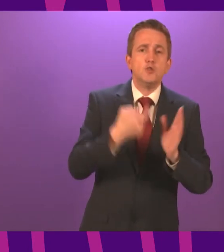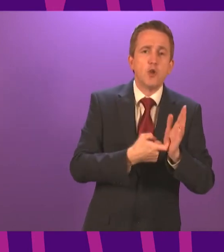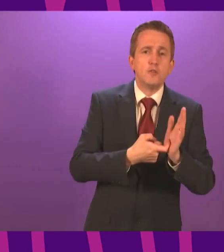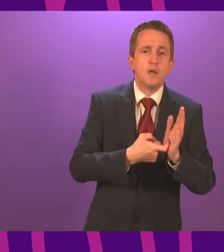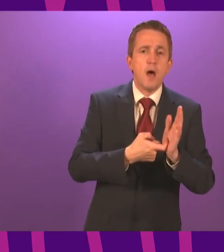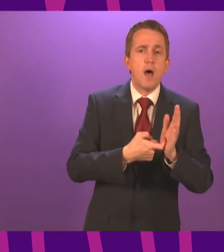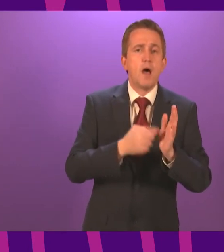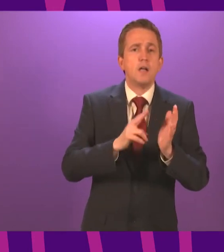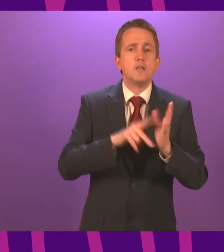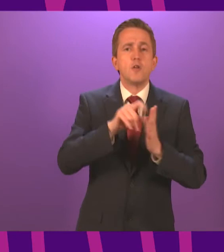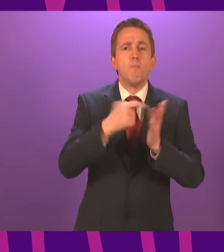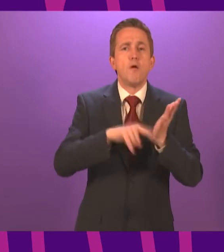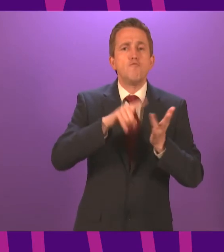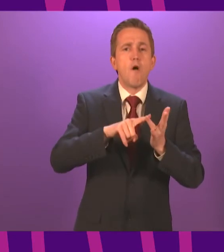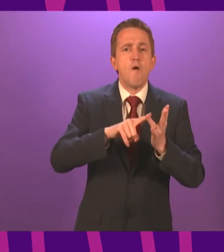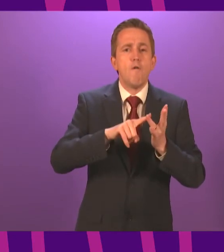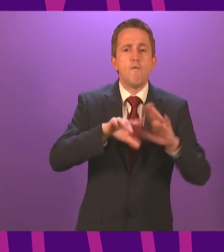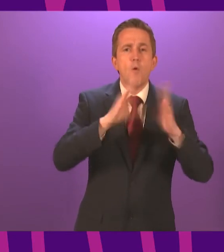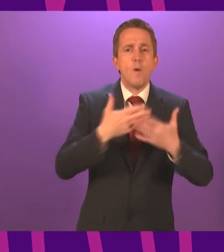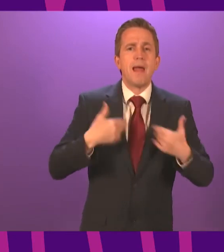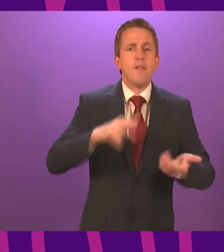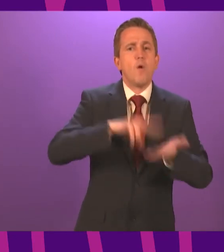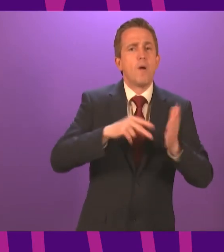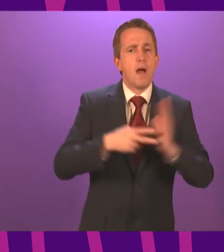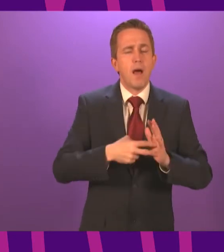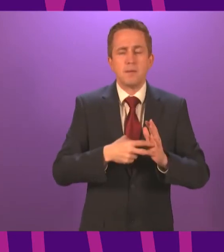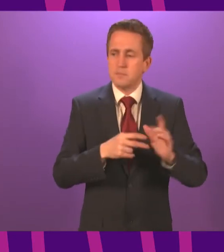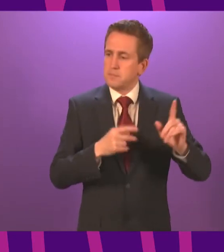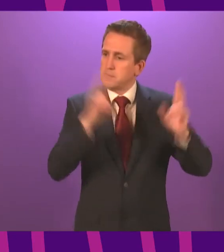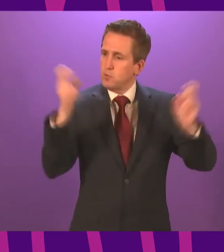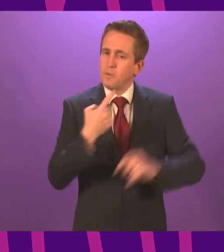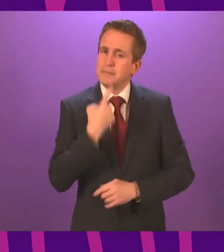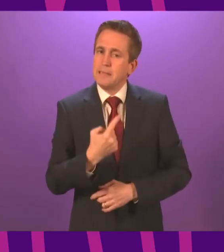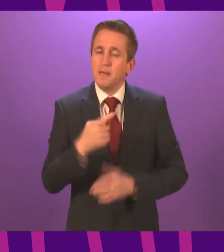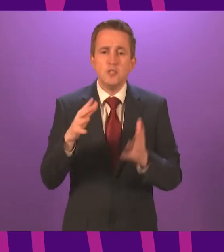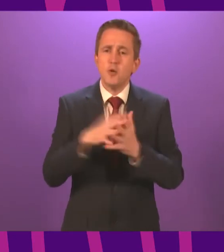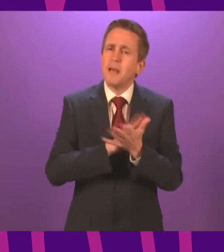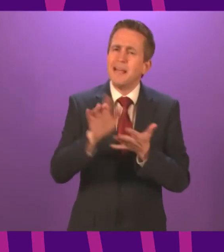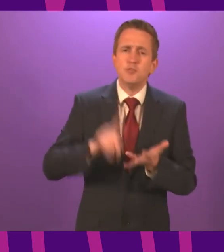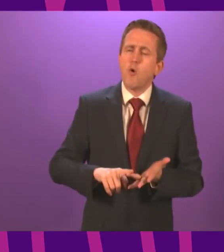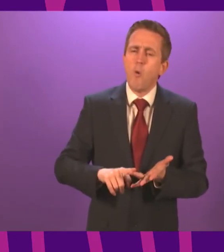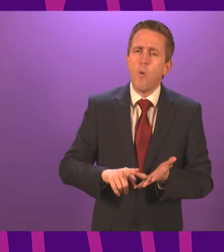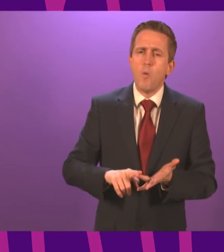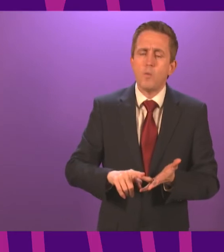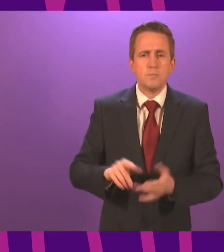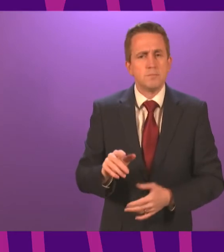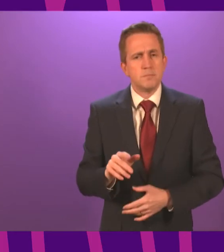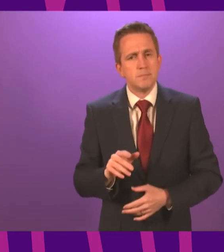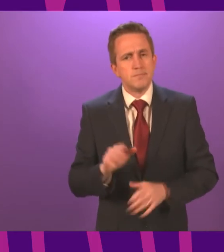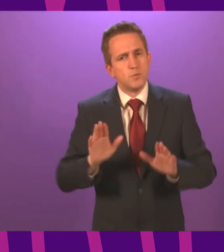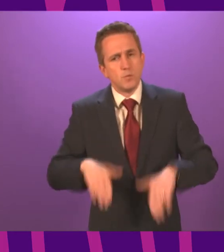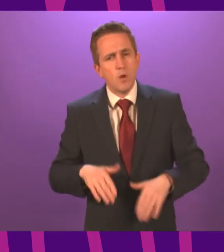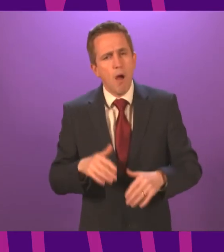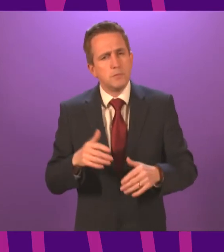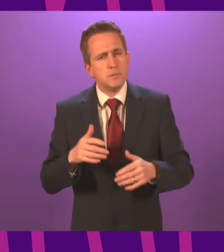Nabarro from the World Health Organization. He said the WHO do not advocate lockdowns as the primary means of